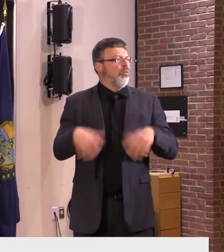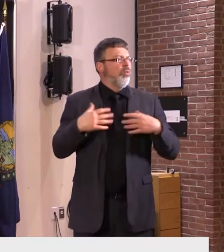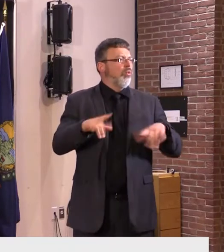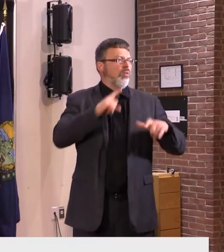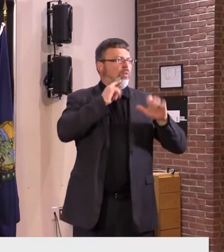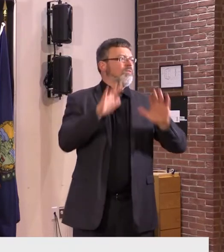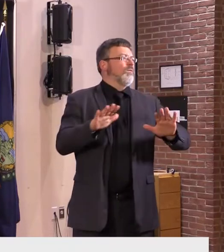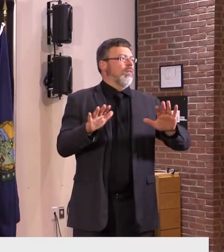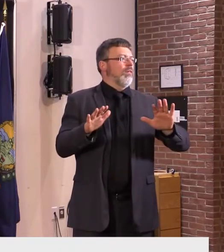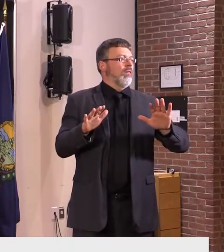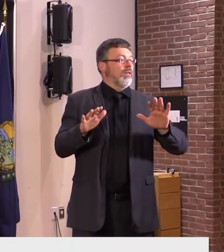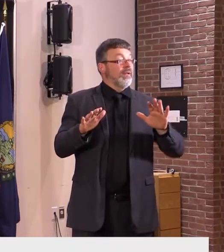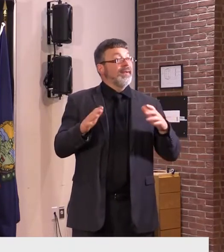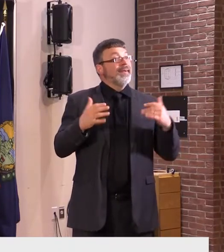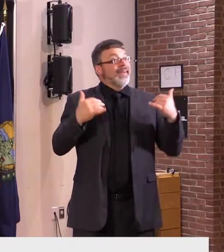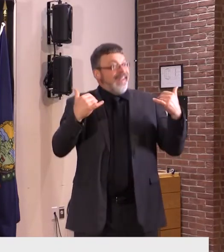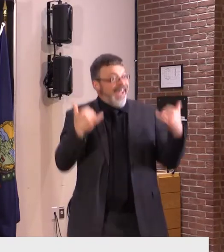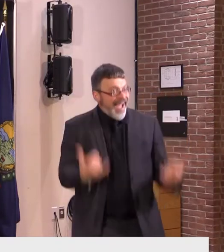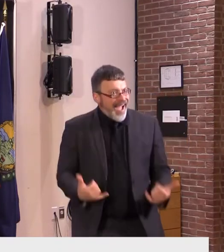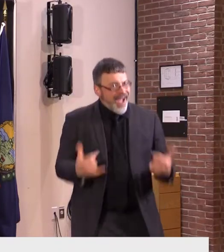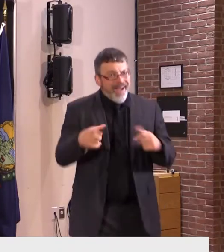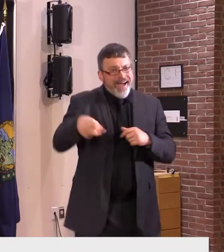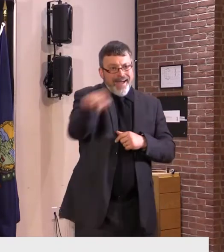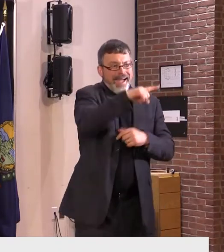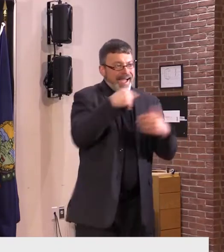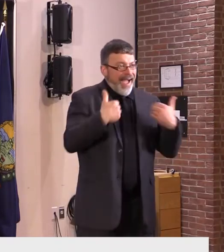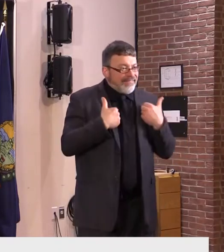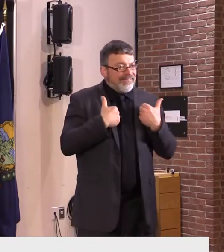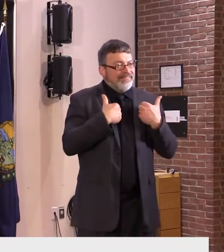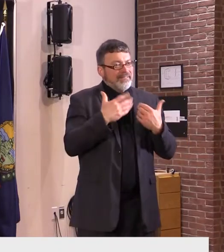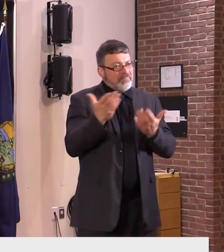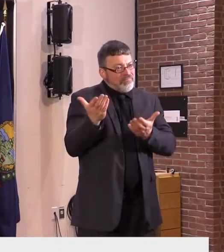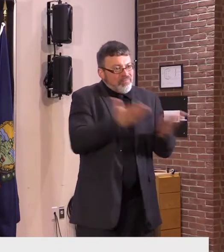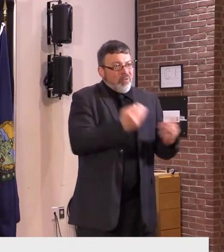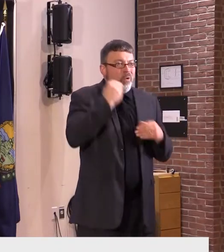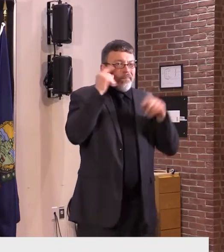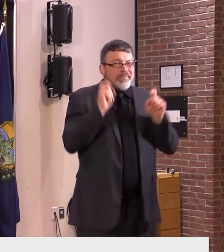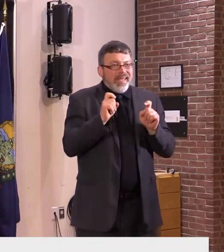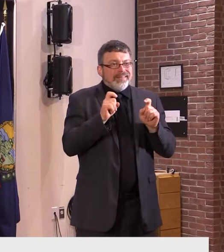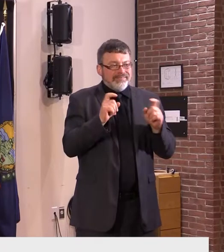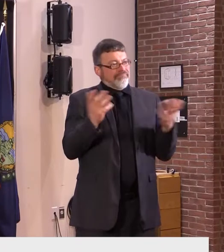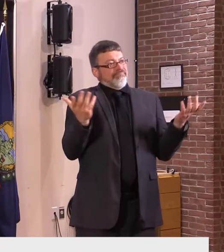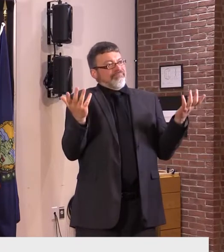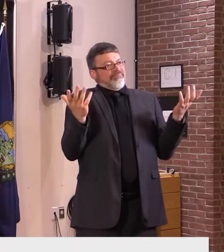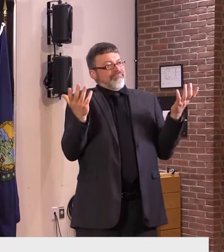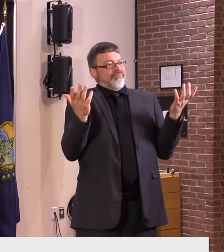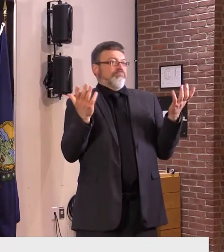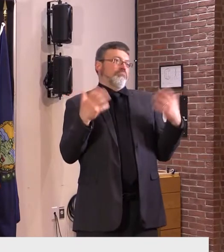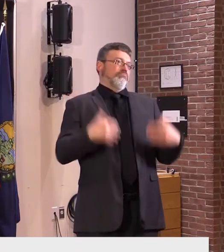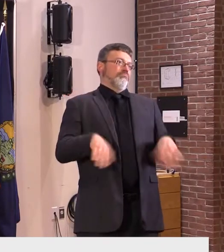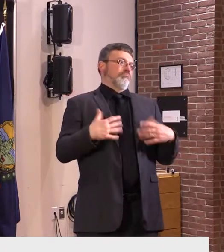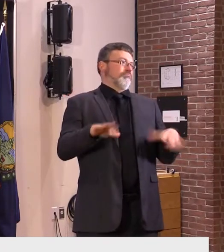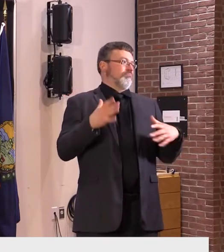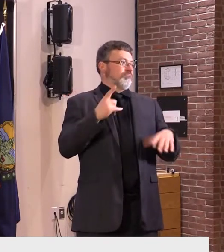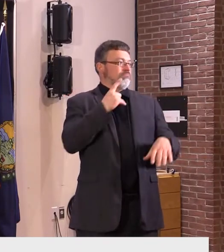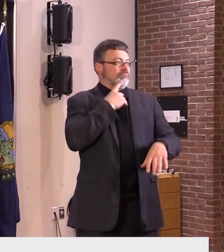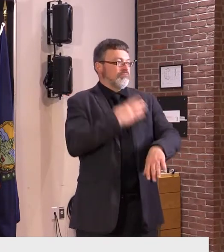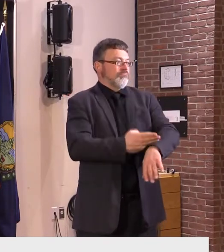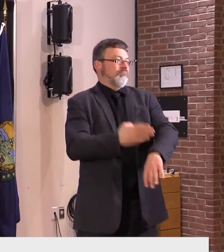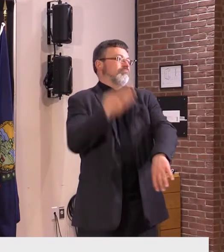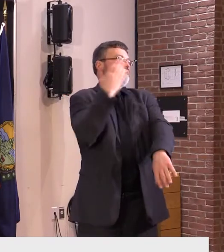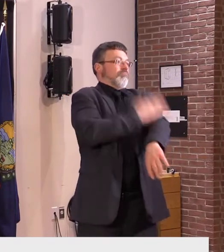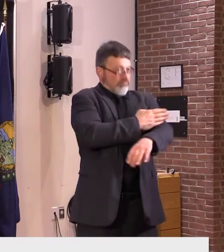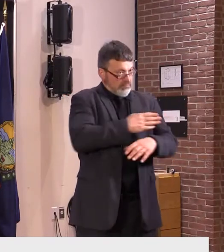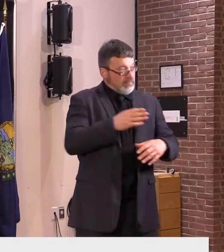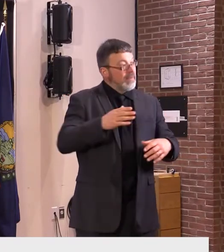tests. We're seeing that demand for PCR testing is slowing, as at-home tests are more convenient and give you quicker